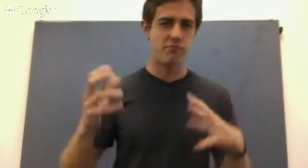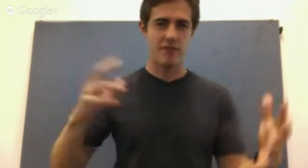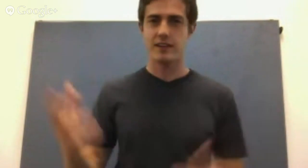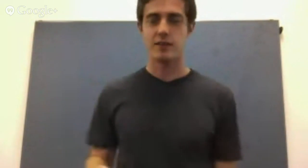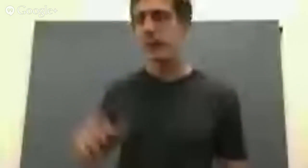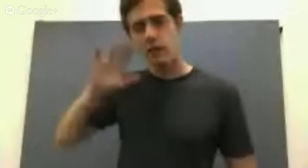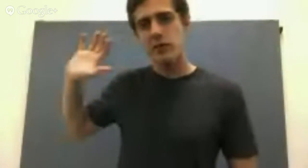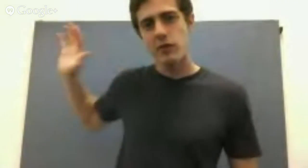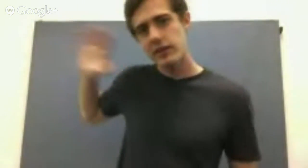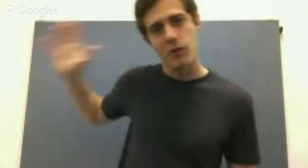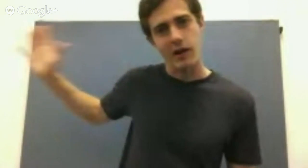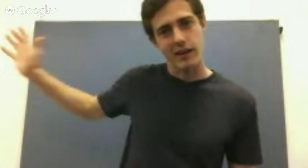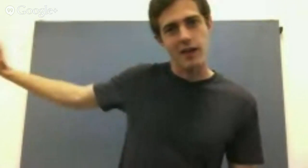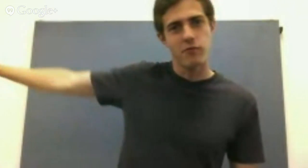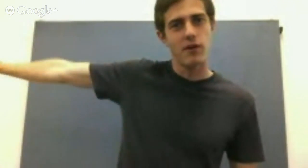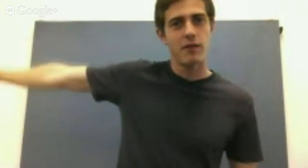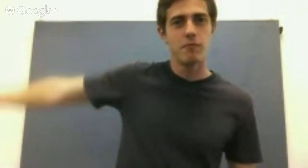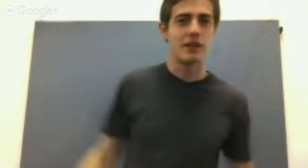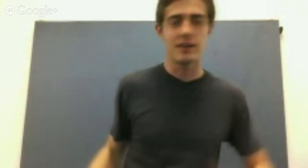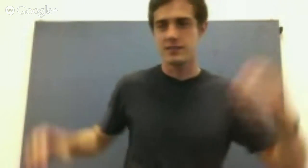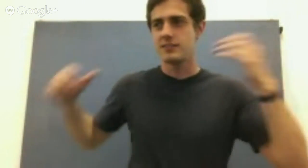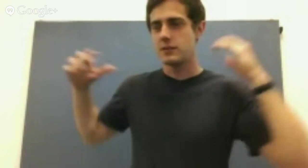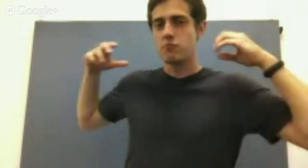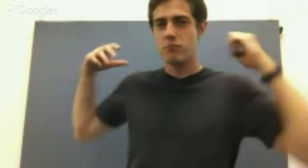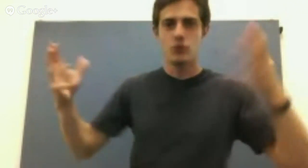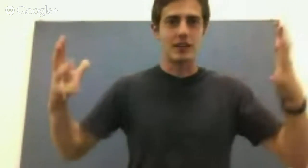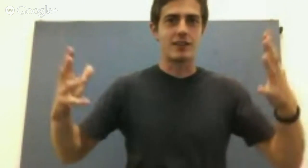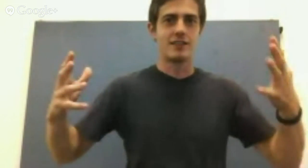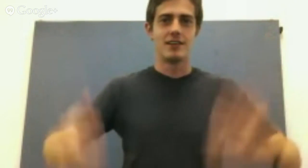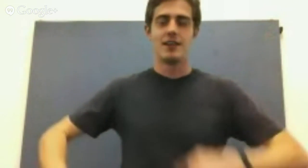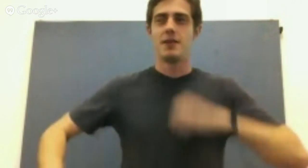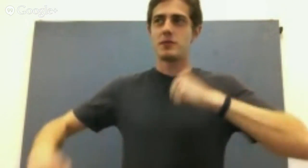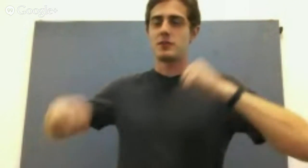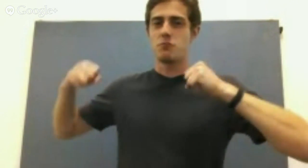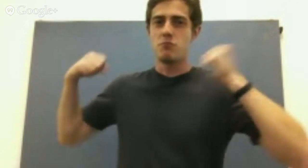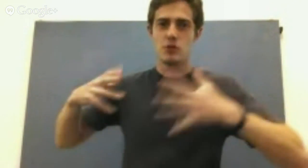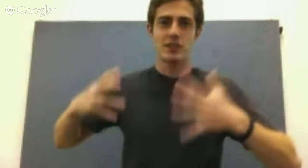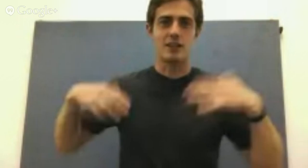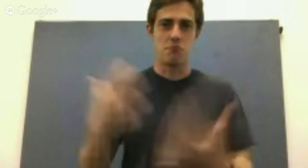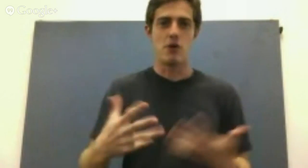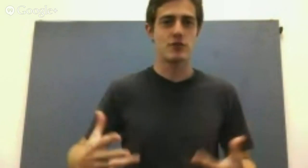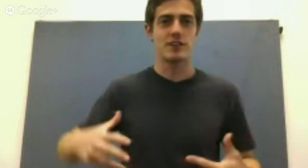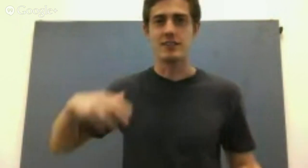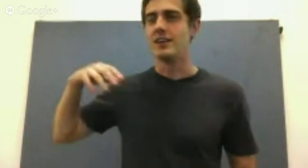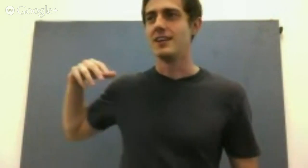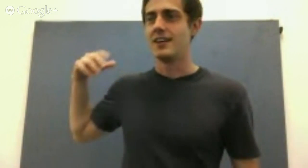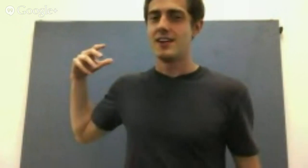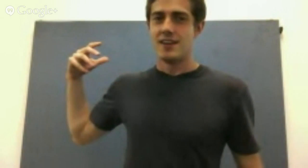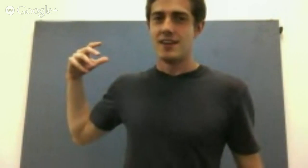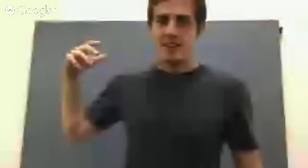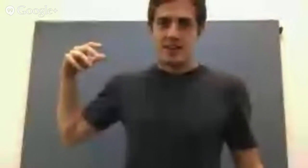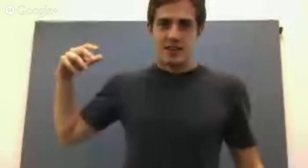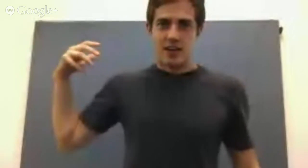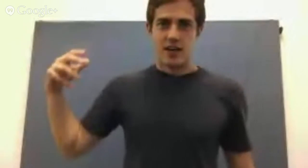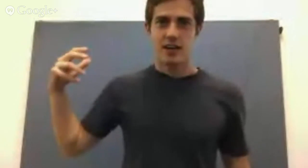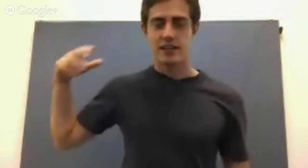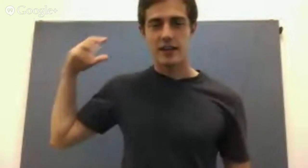modify it somehow. Nobody really knew where it came from because music and emotion cannot